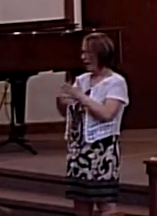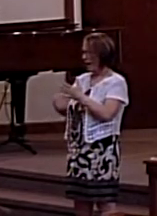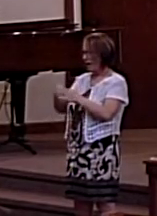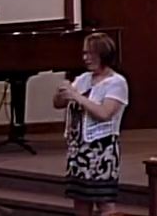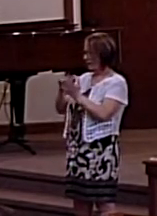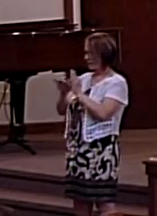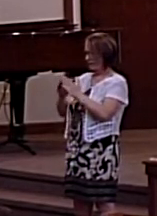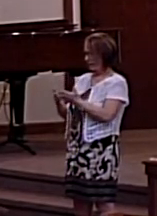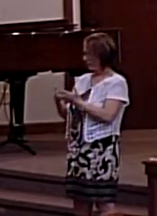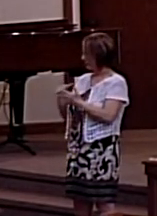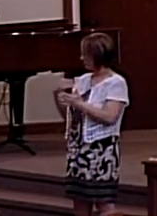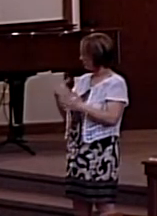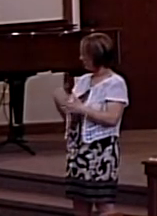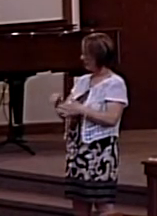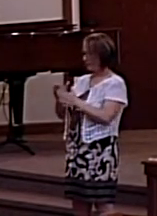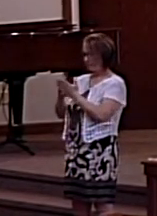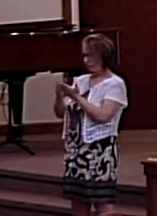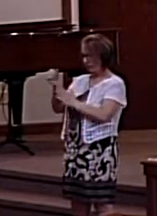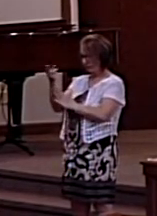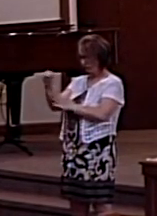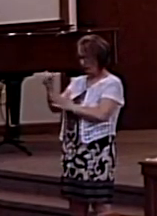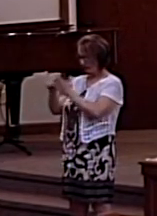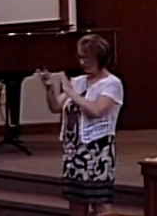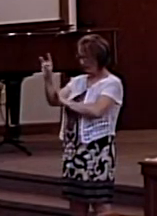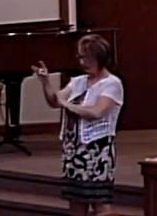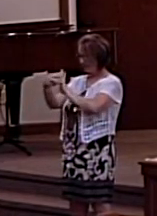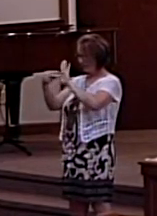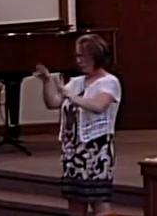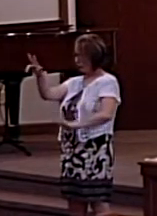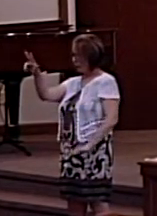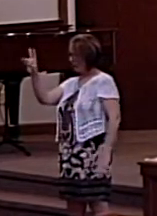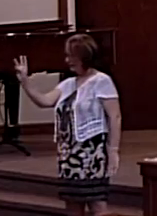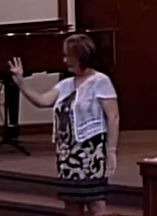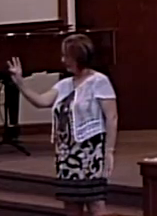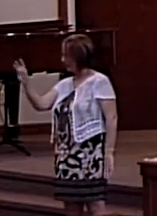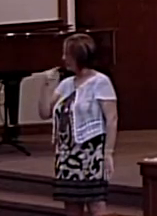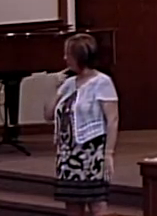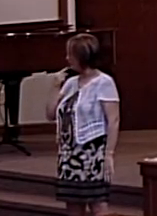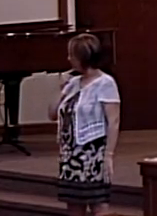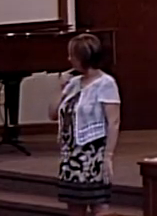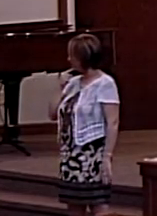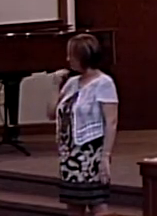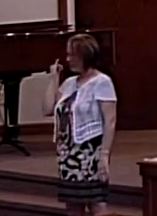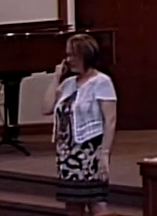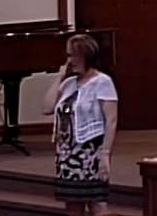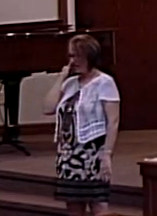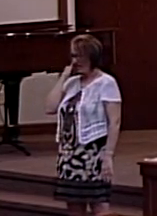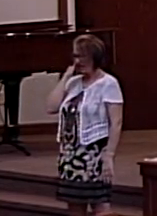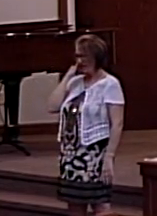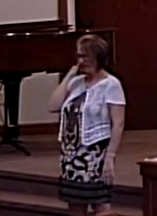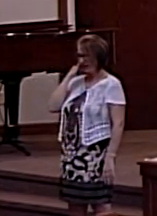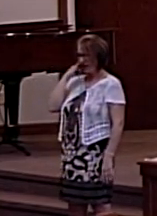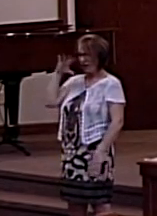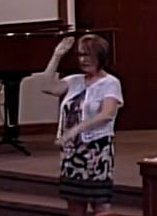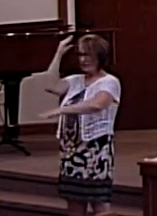Scripture. In the book of John chapter 8 and verse 36, he says, therefore, if the Son makes you